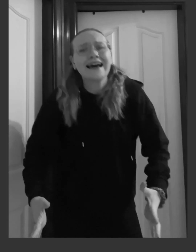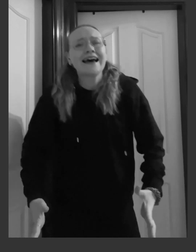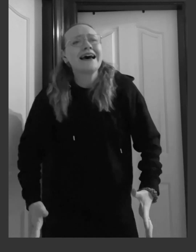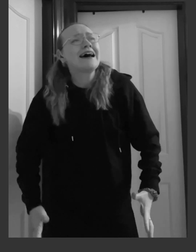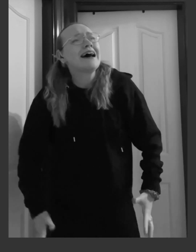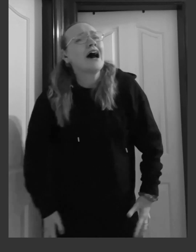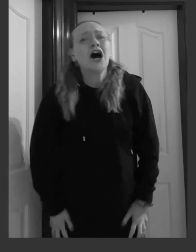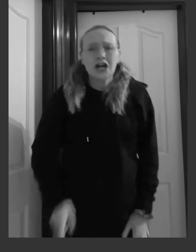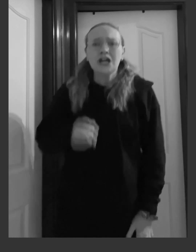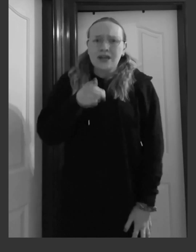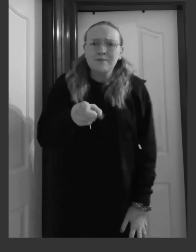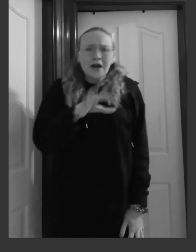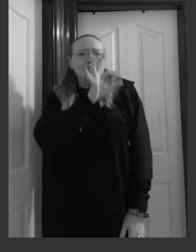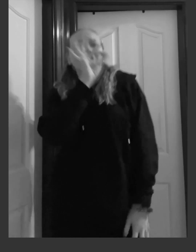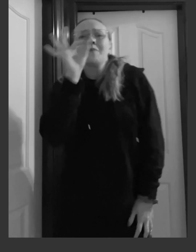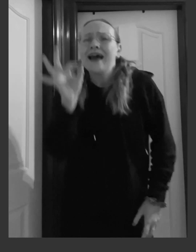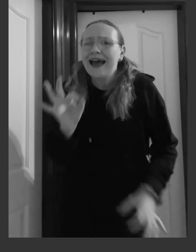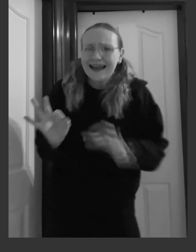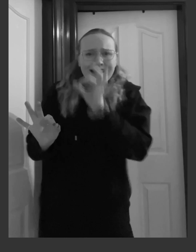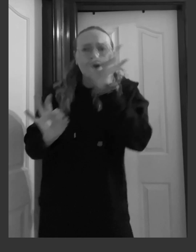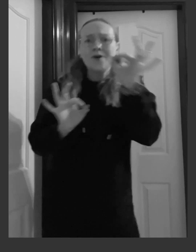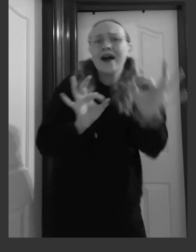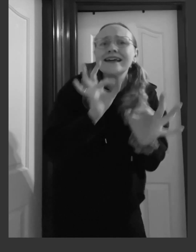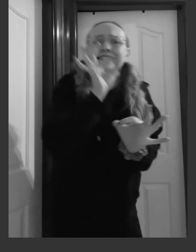You pose so many questions